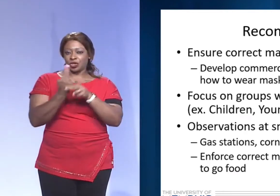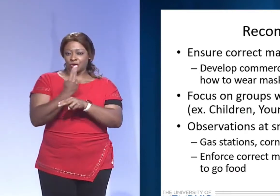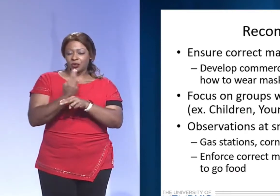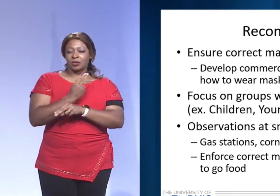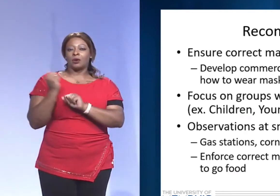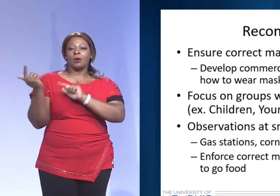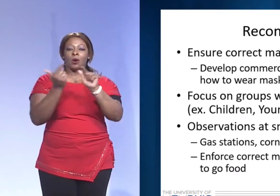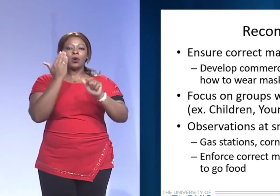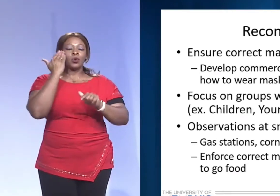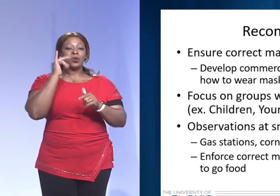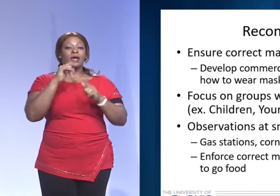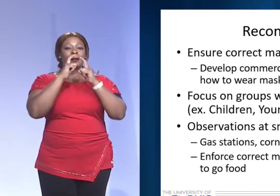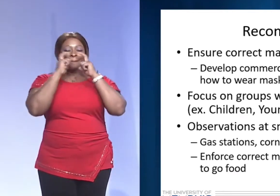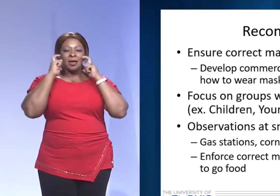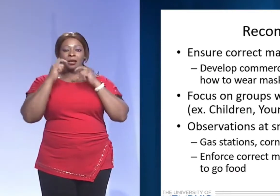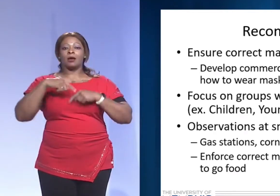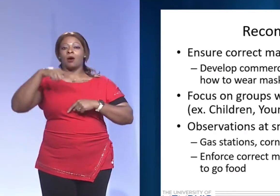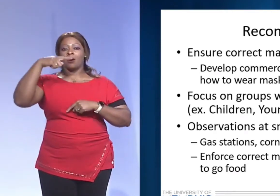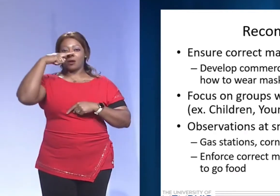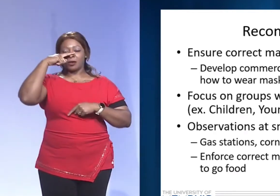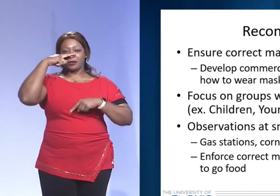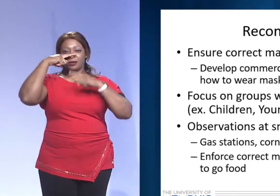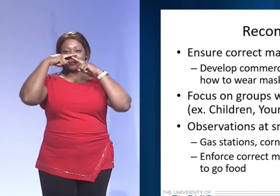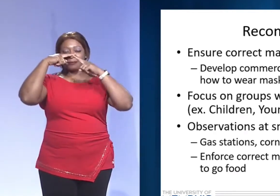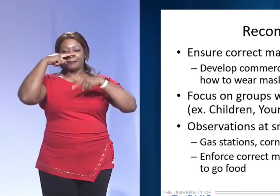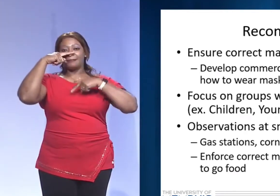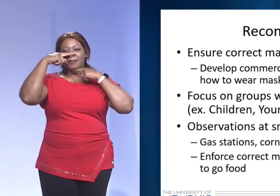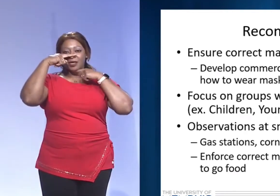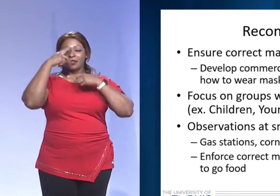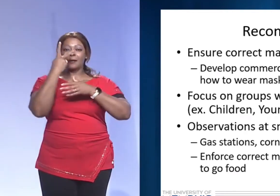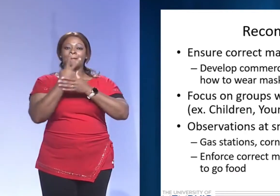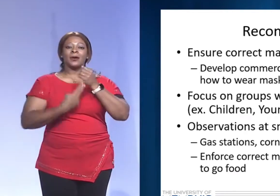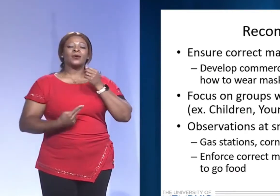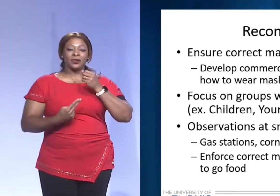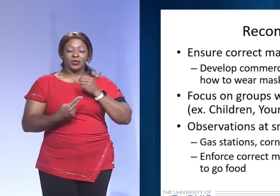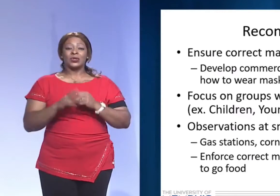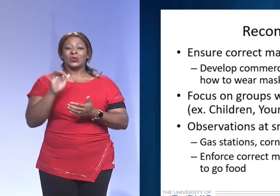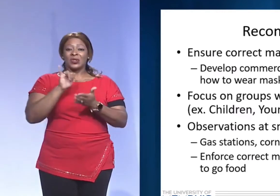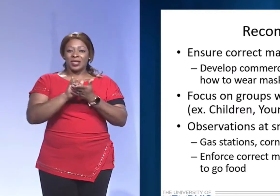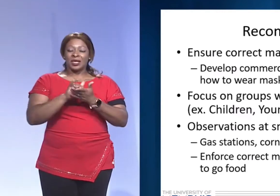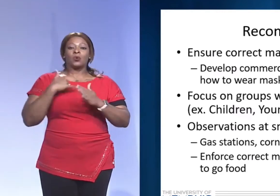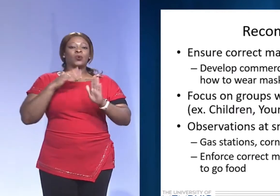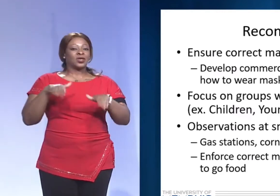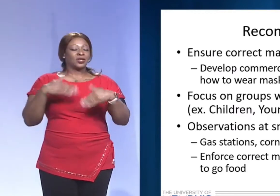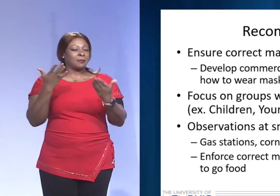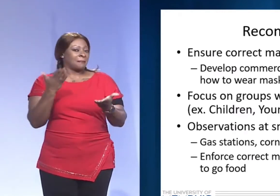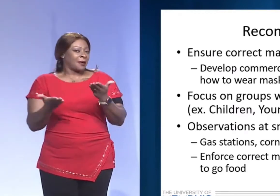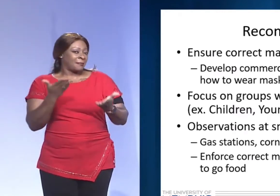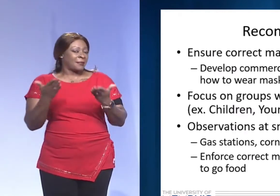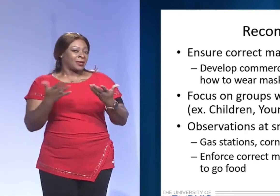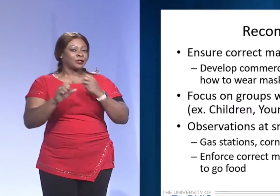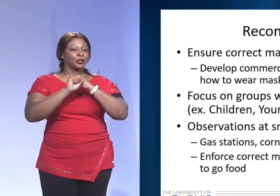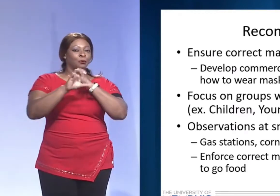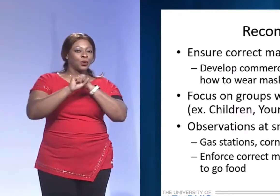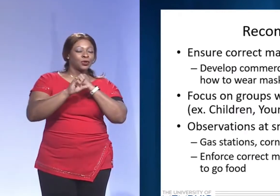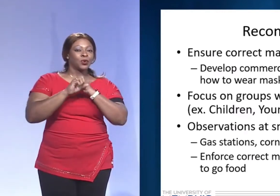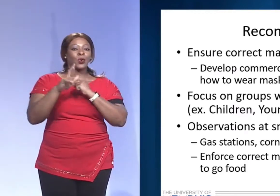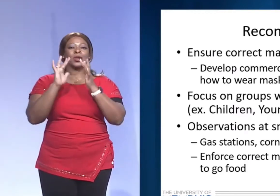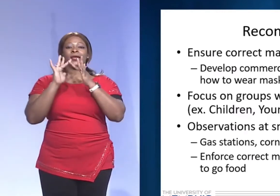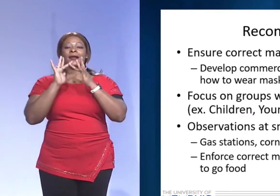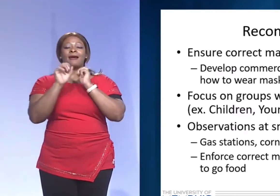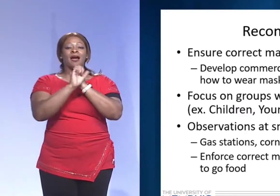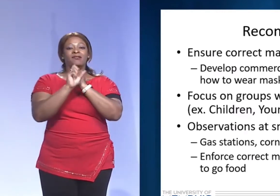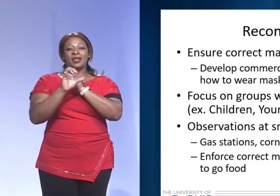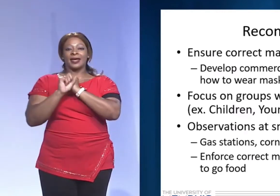everyone knows that the mask should go over their mouth and their nose. So to do this, we suggest perhaps commercials or internet ads